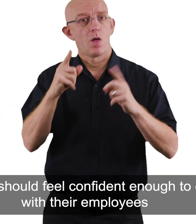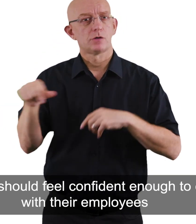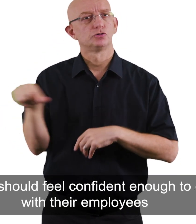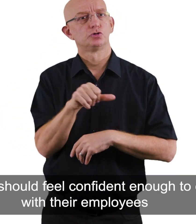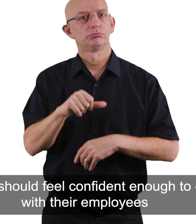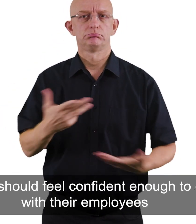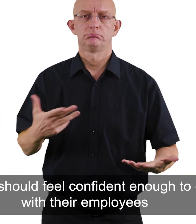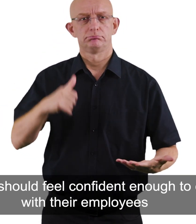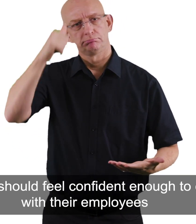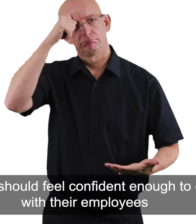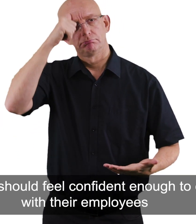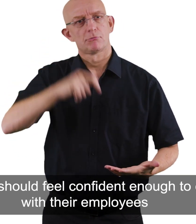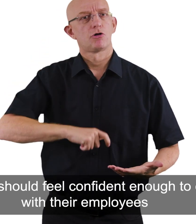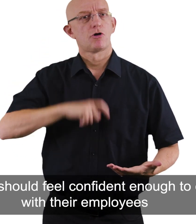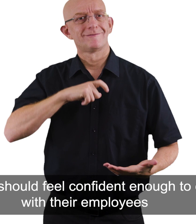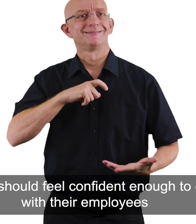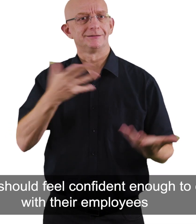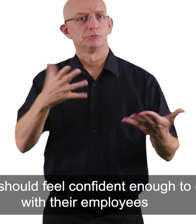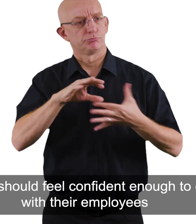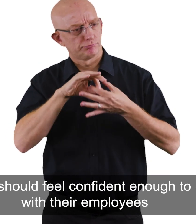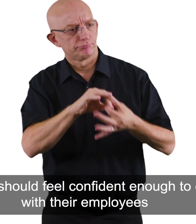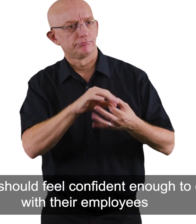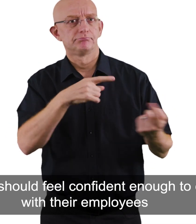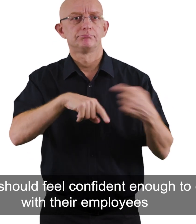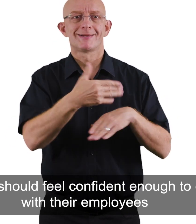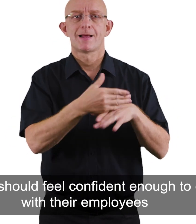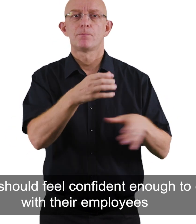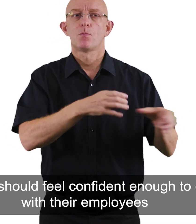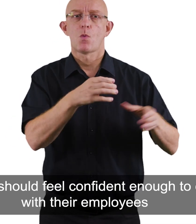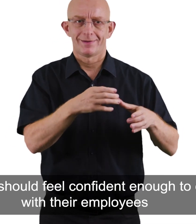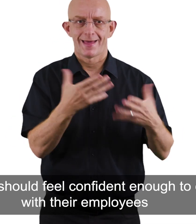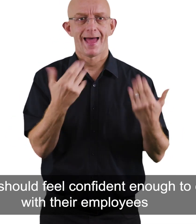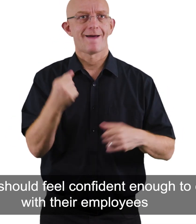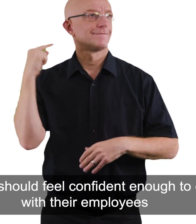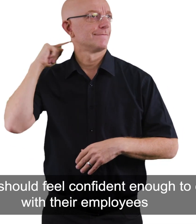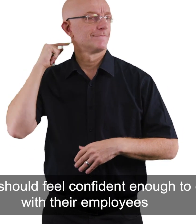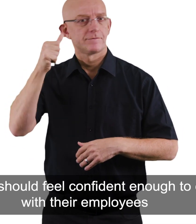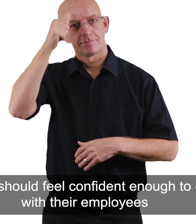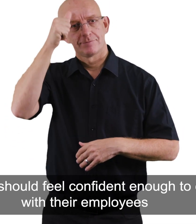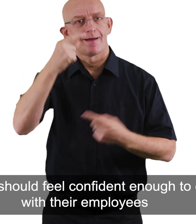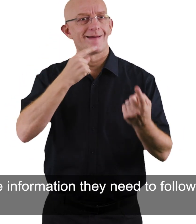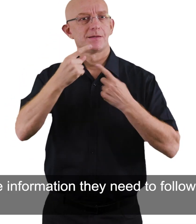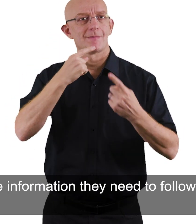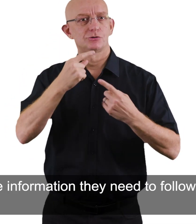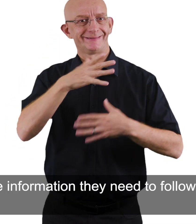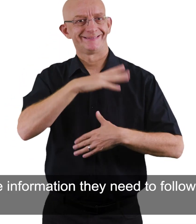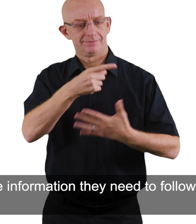Employers should feel confident enough to engage with their employees and have